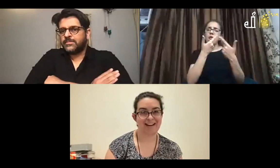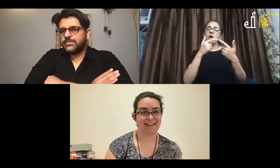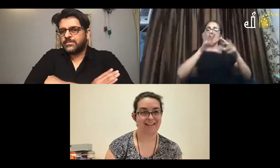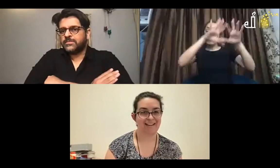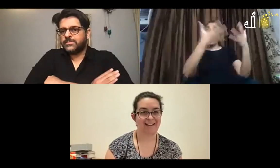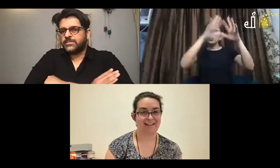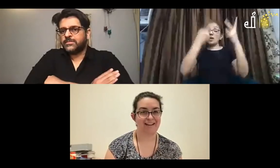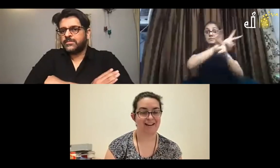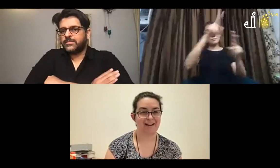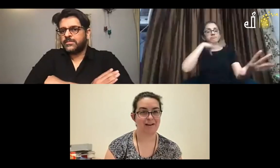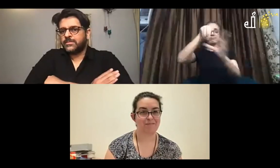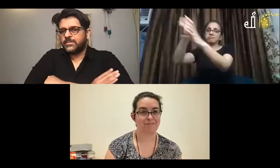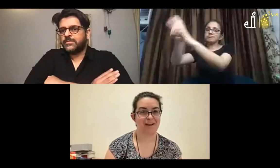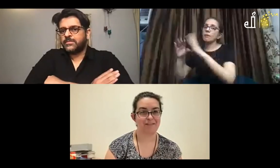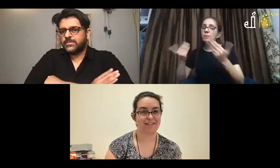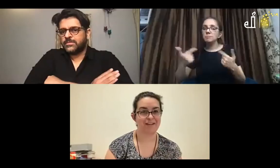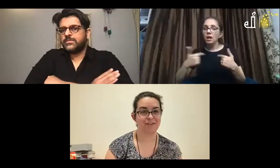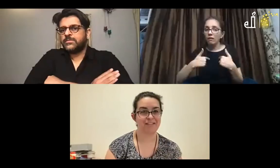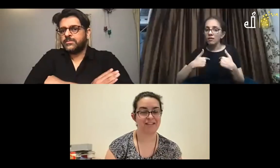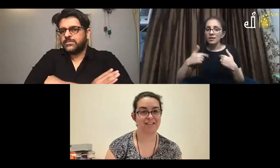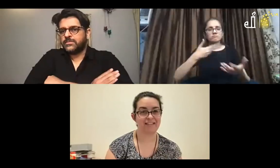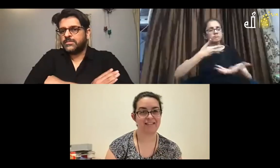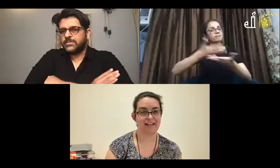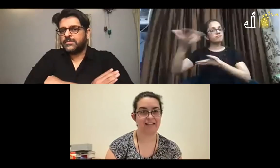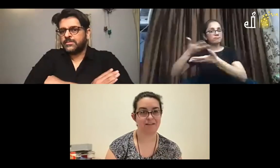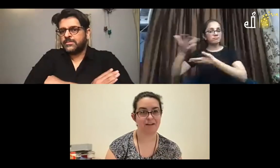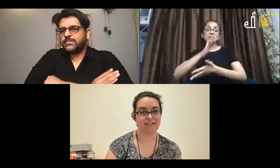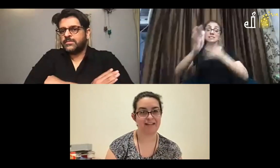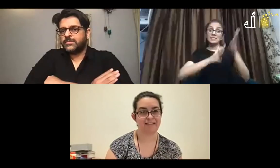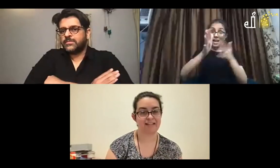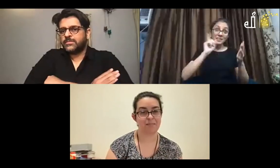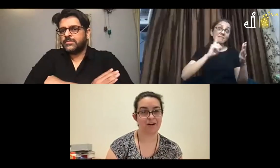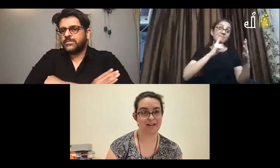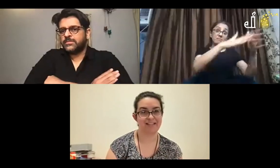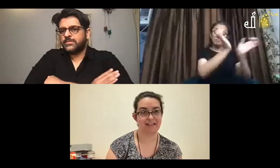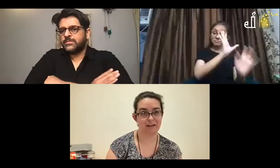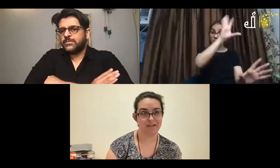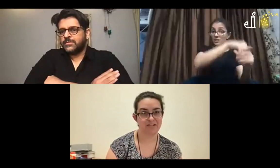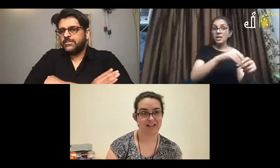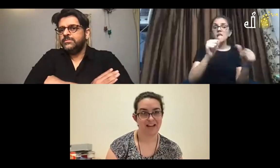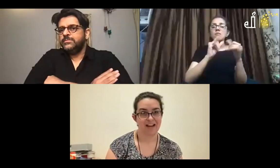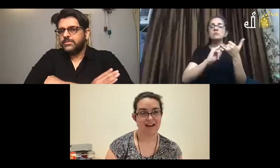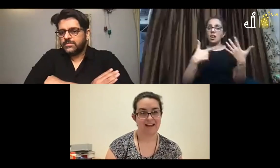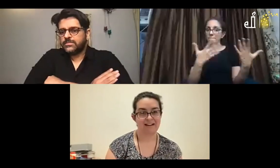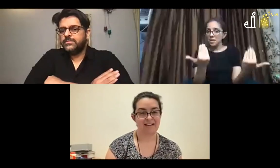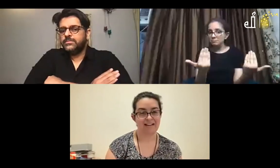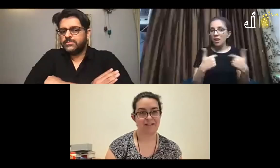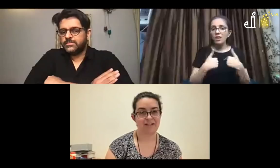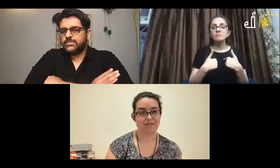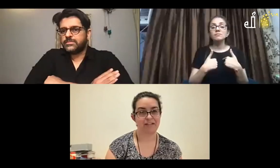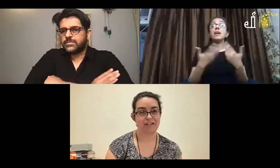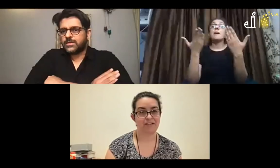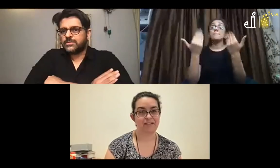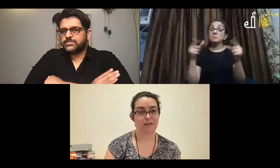worlds. I can have these conversations in signing deaf context in American Sign Language, and I can have